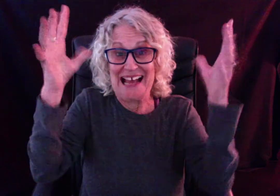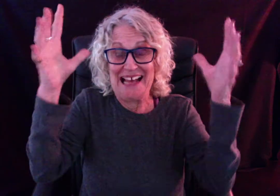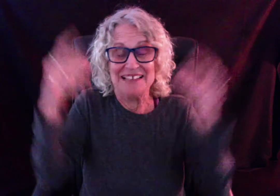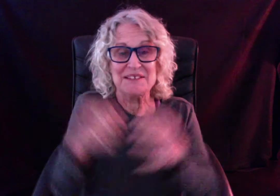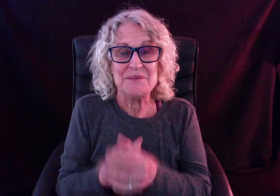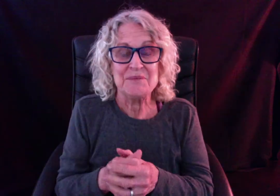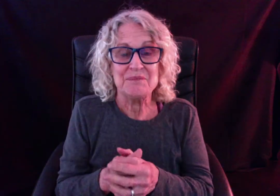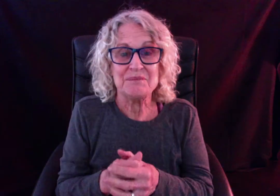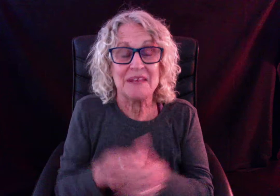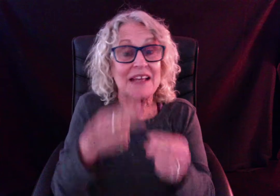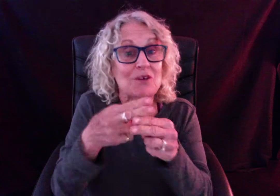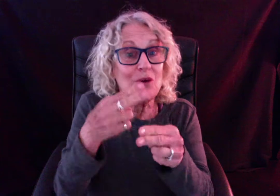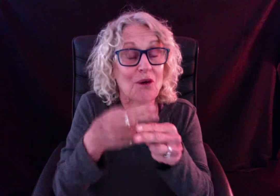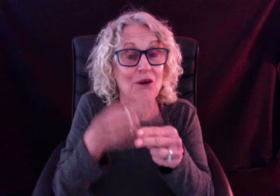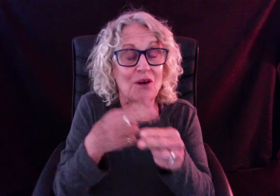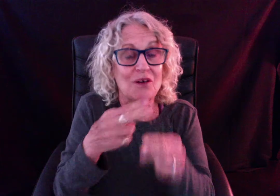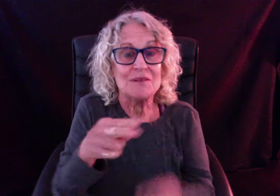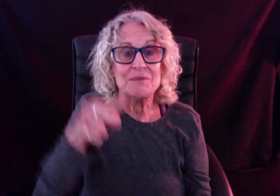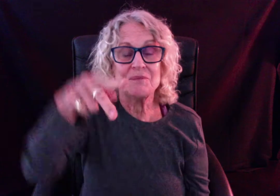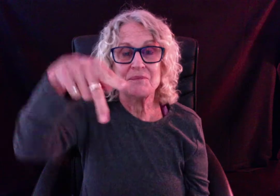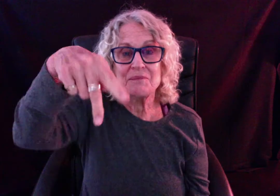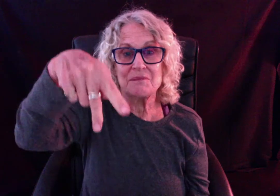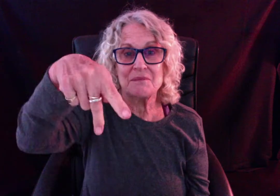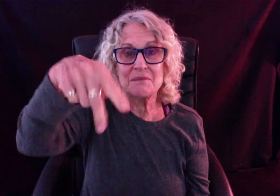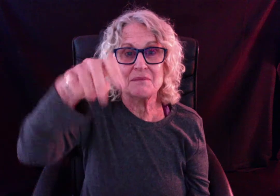It's called peanut